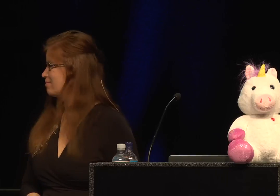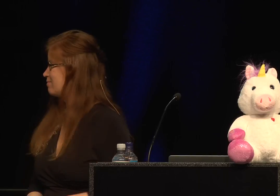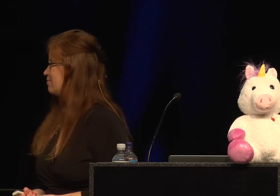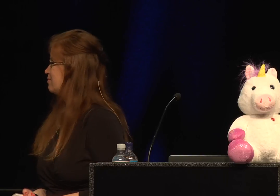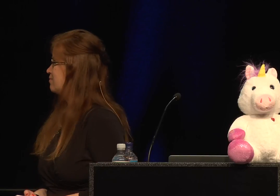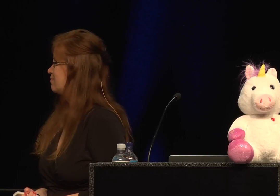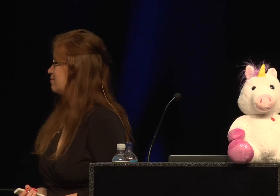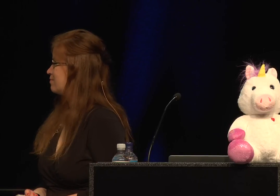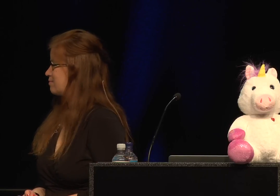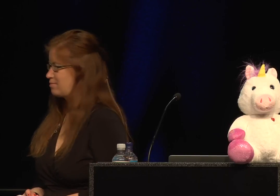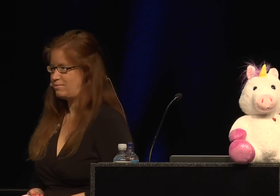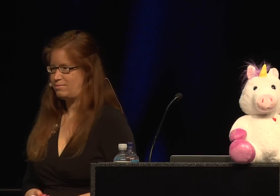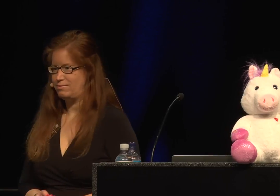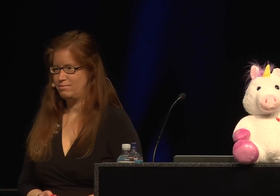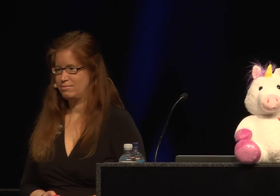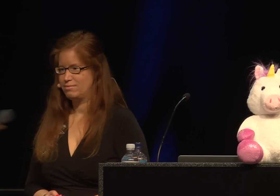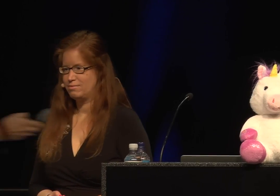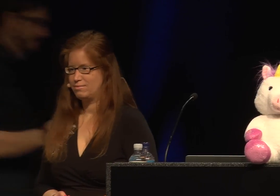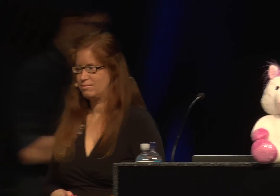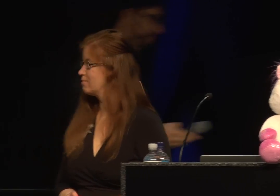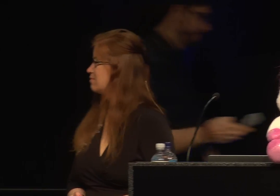Bienvenidos a la charla Internet of Fails del